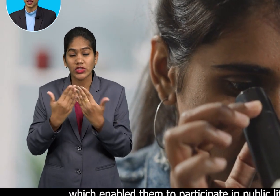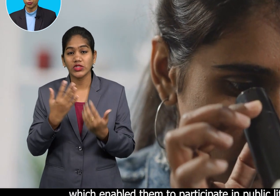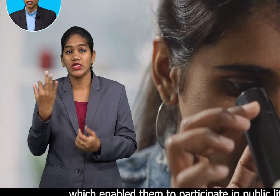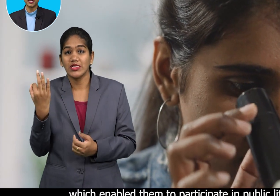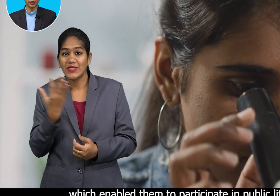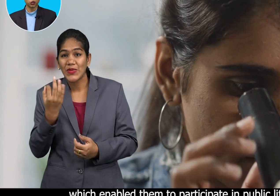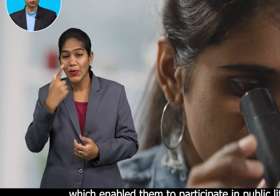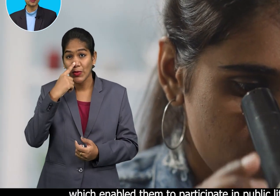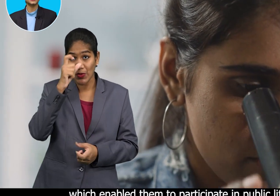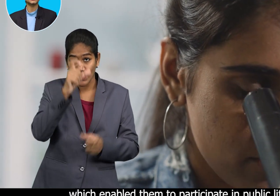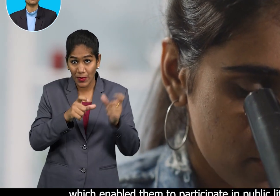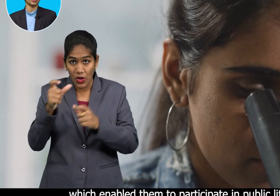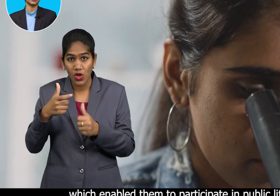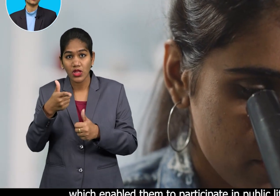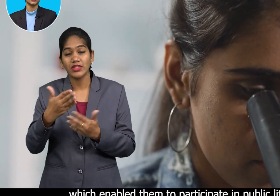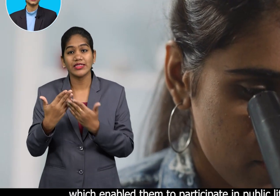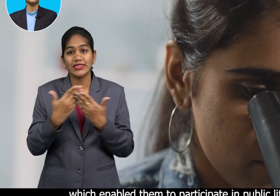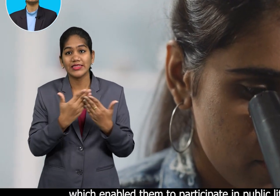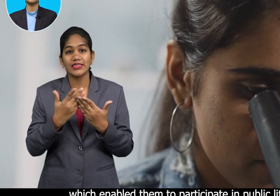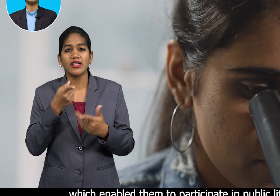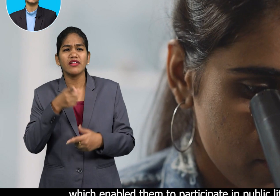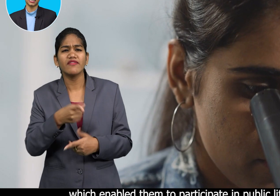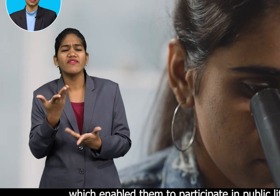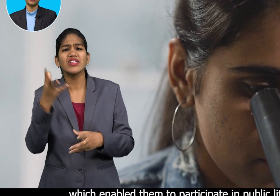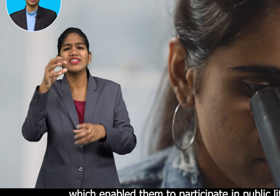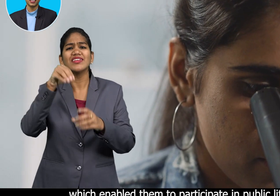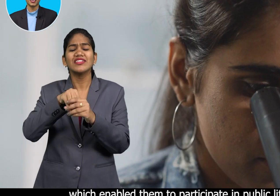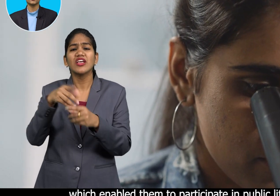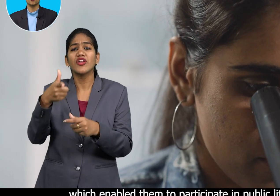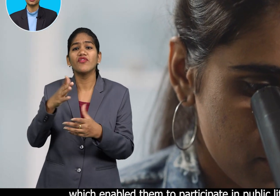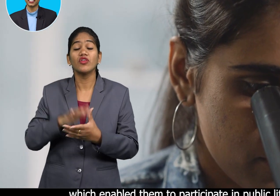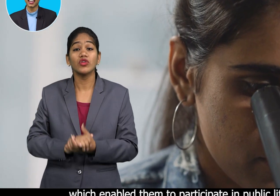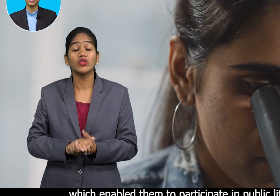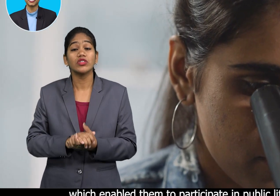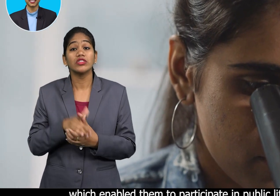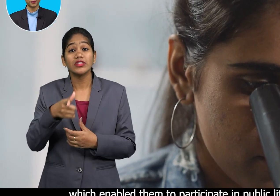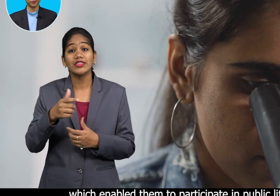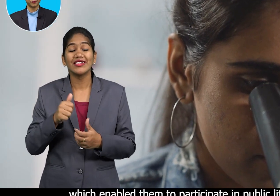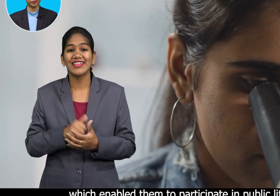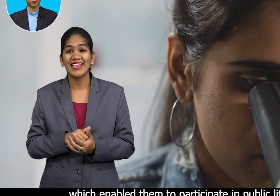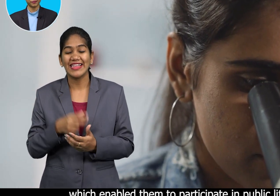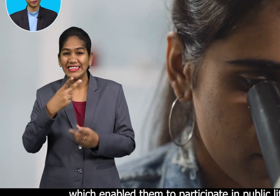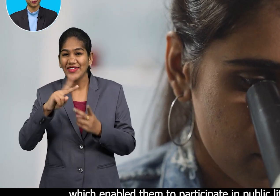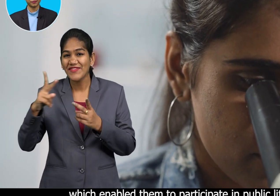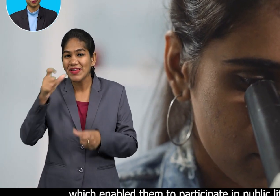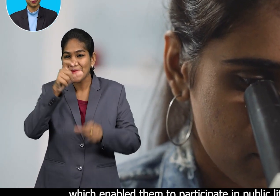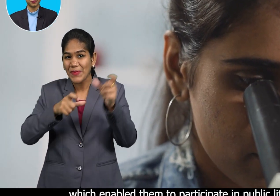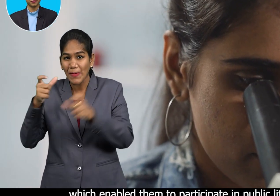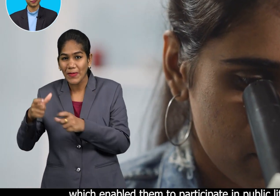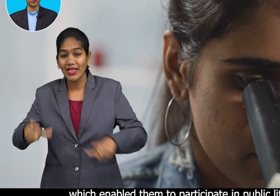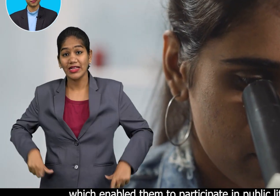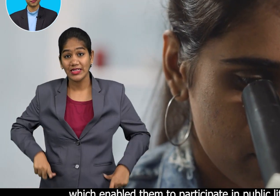which enabled them to participate in public life and organize.